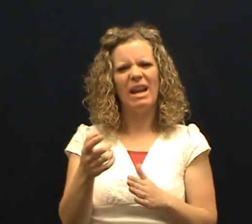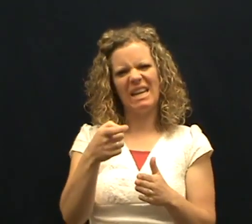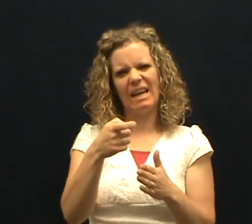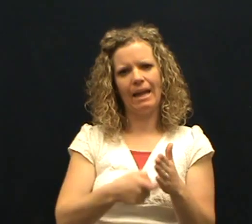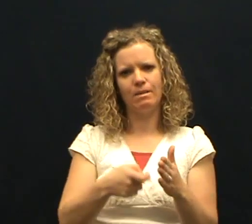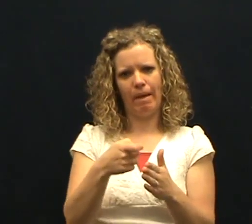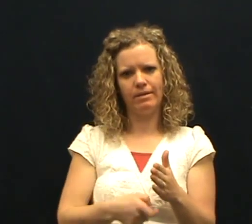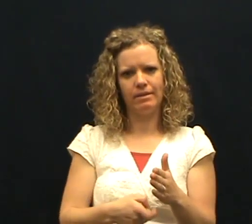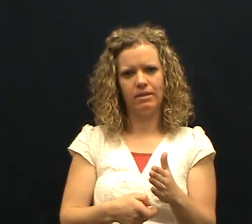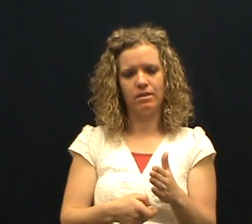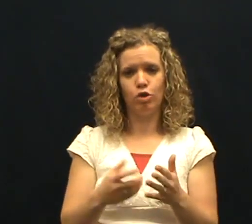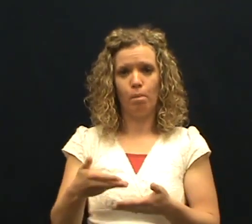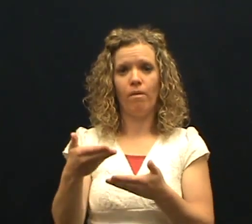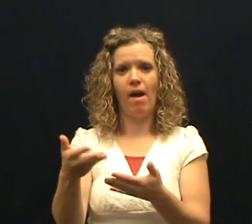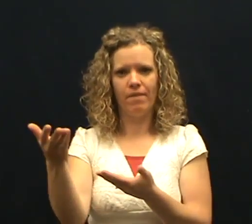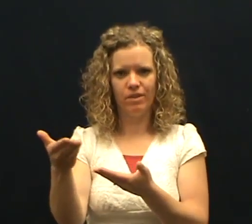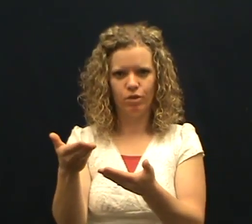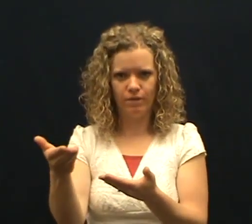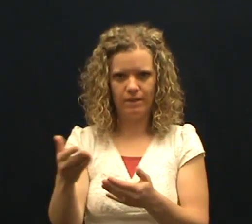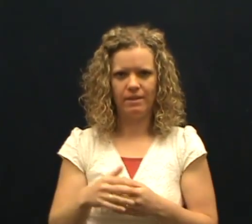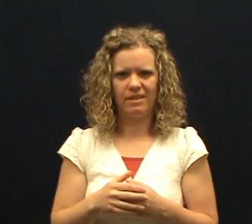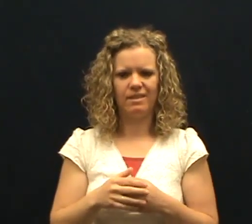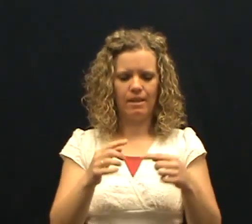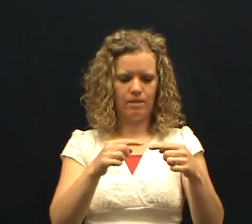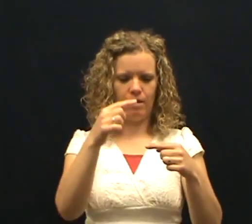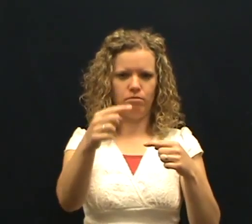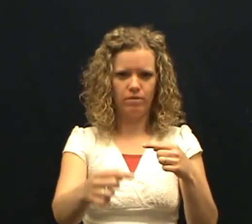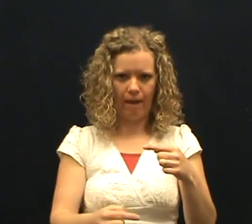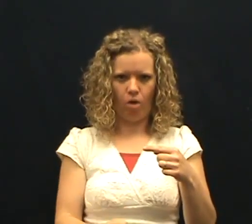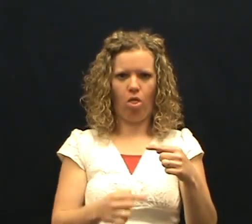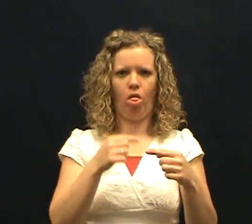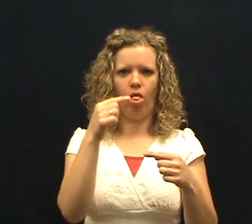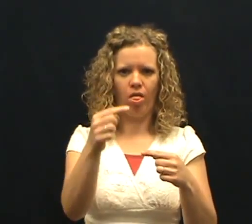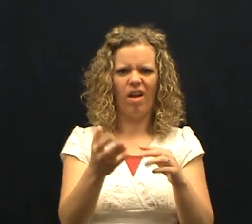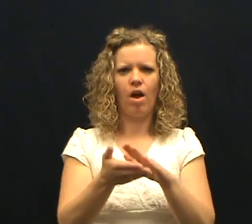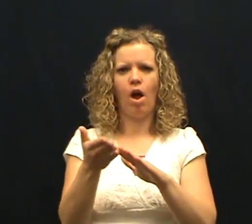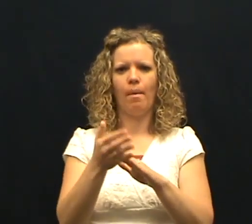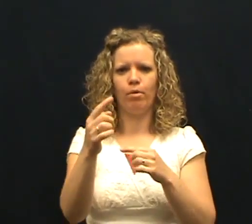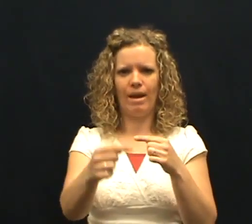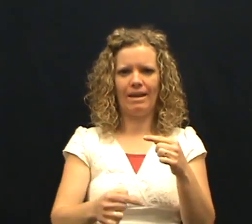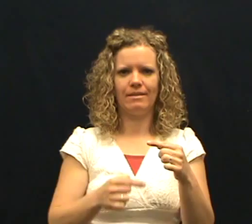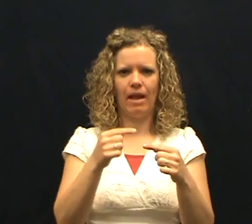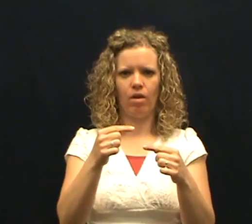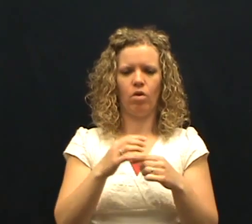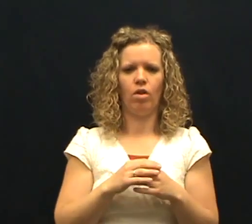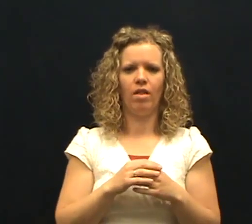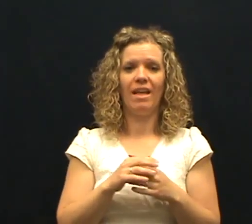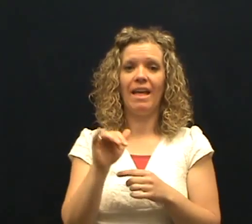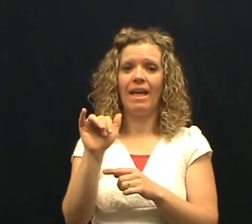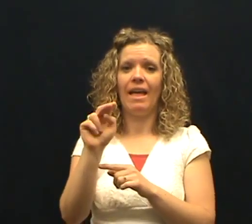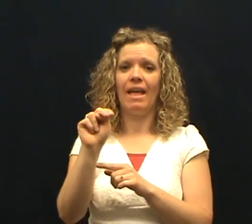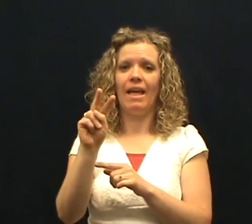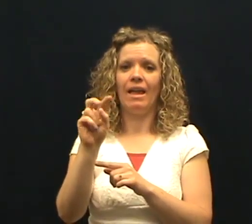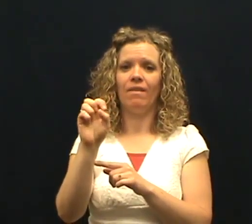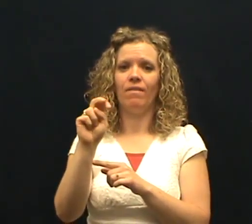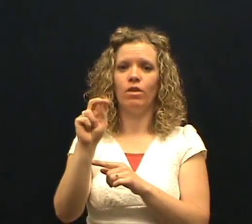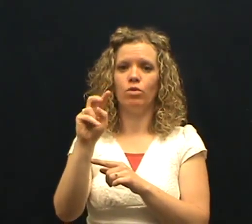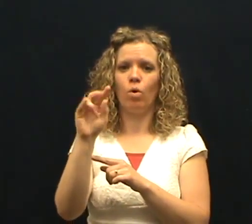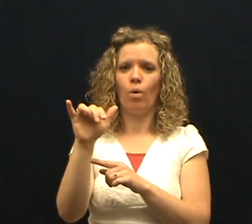So that's the typical operating cycle of a service company. Notice there are no inventories involved here generally, except for